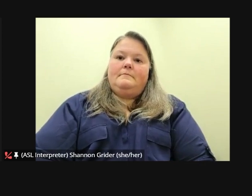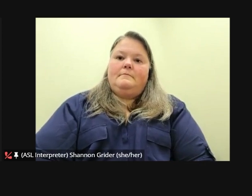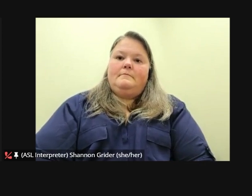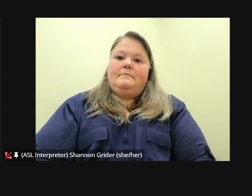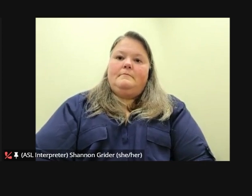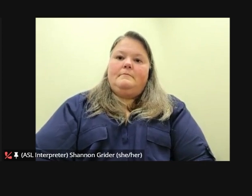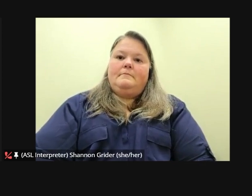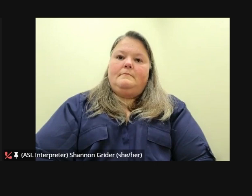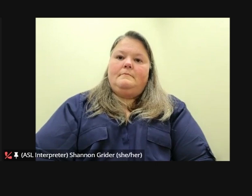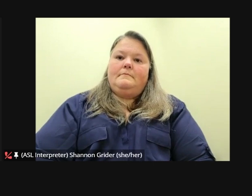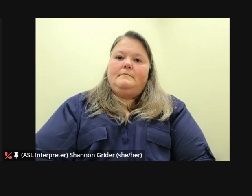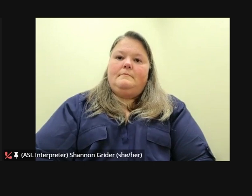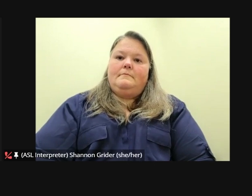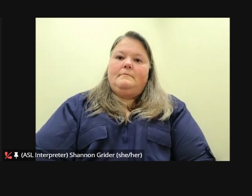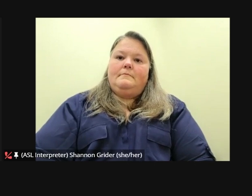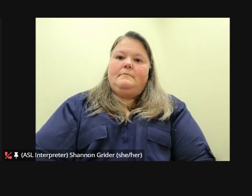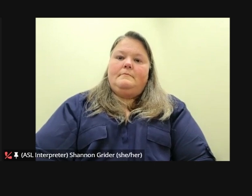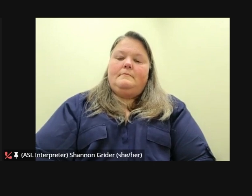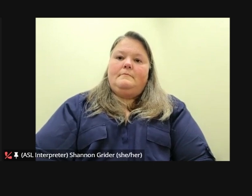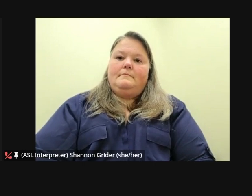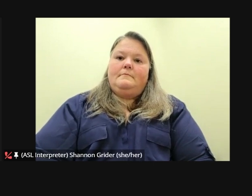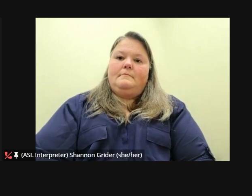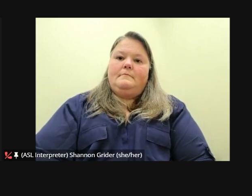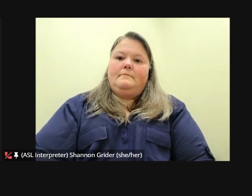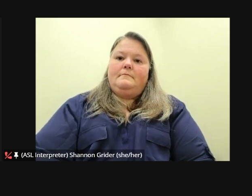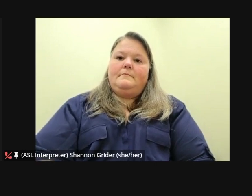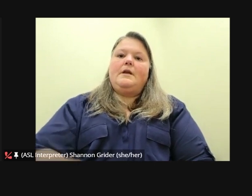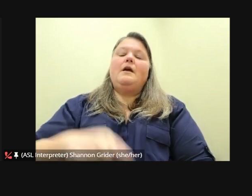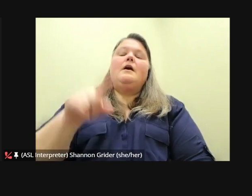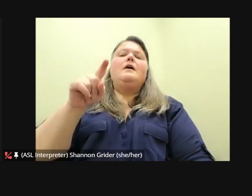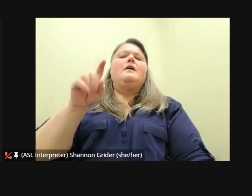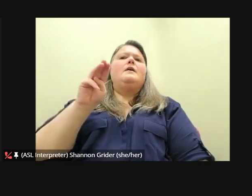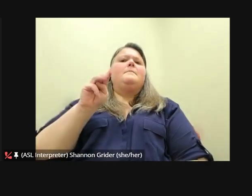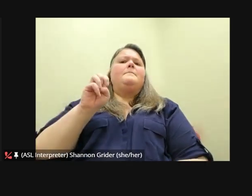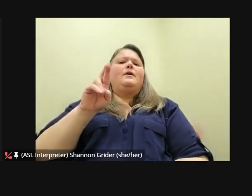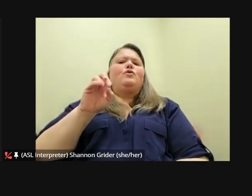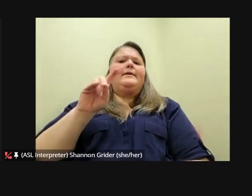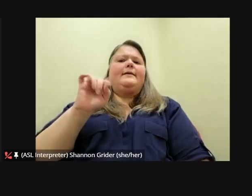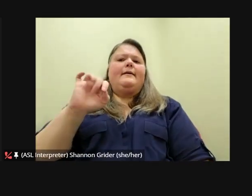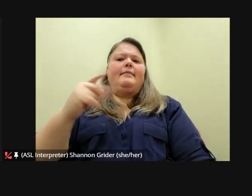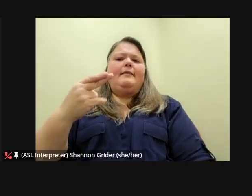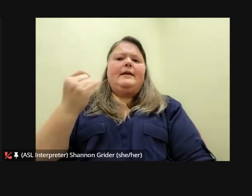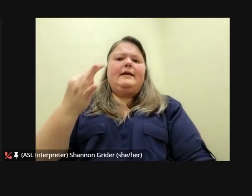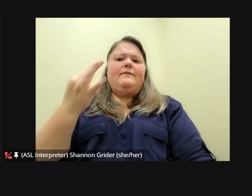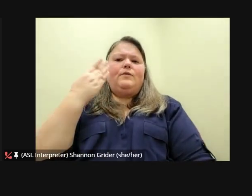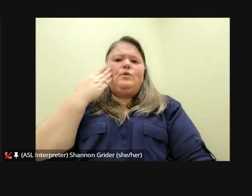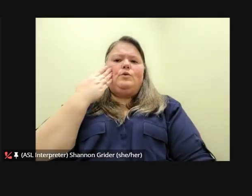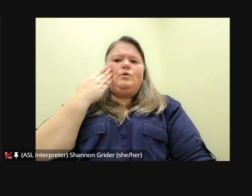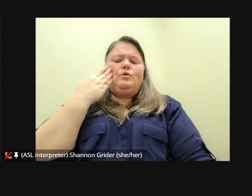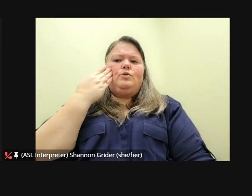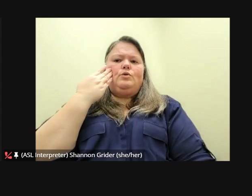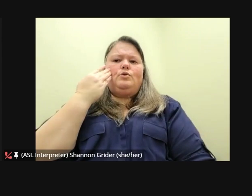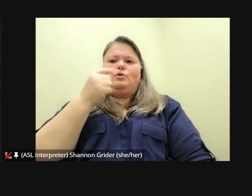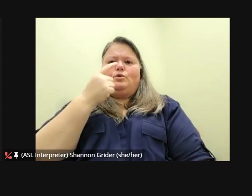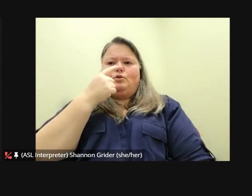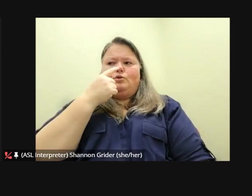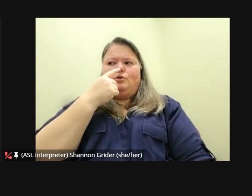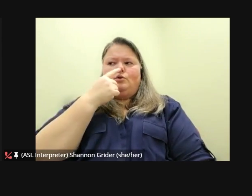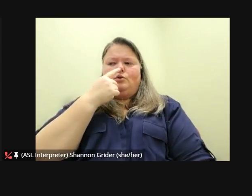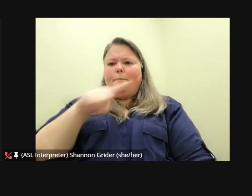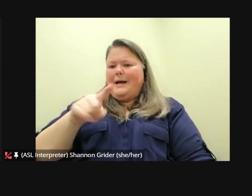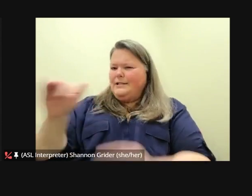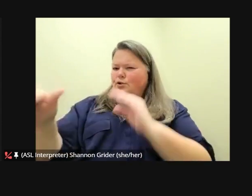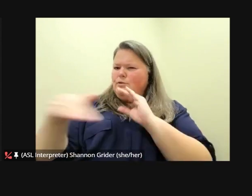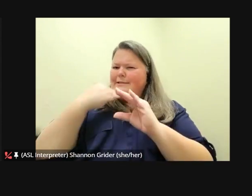Meredith, if you don't mind to remind me here, did you send that document to me through? I did. Teams?